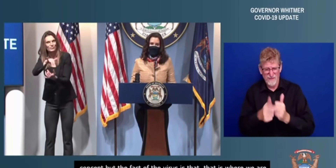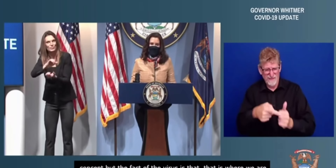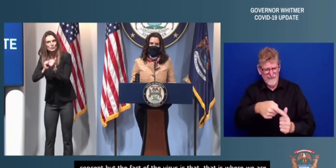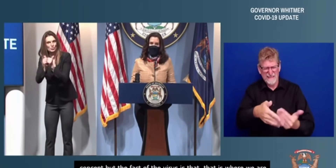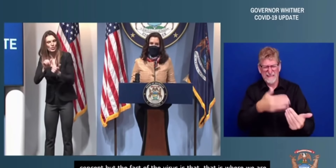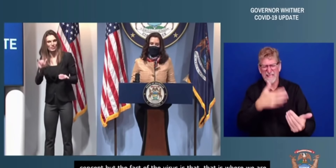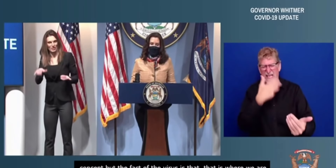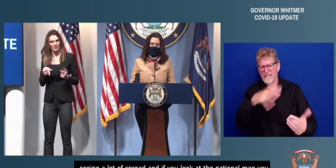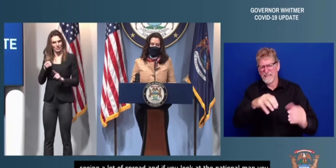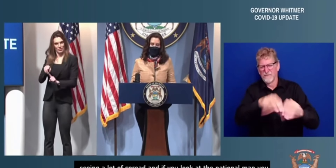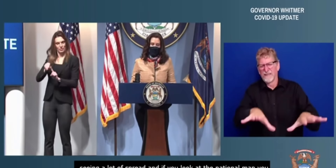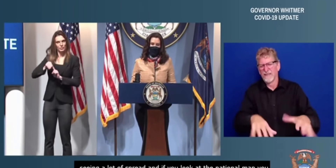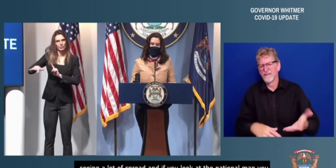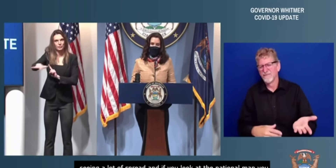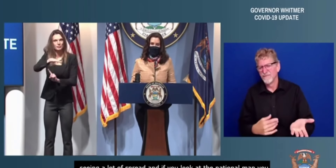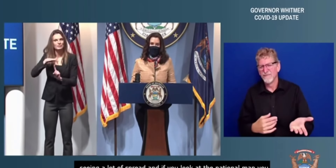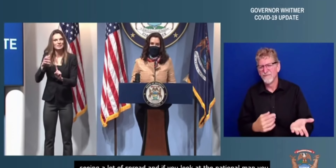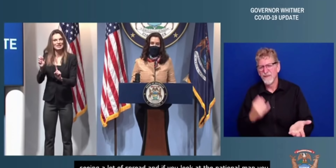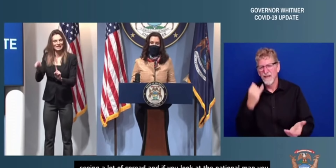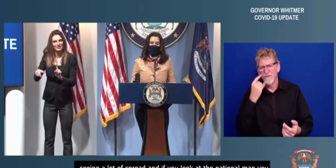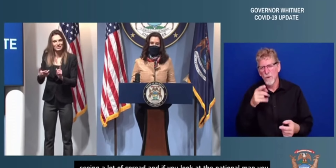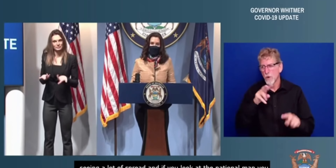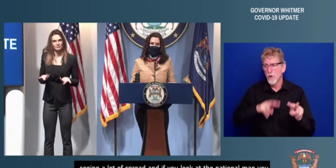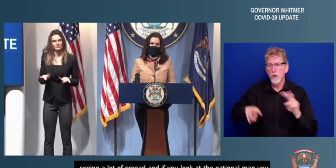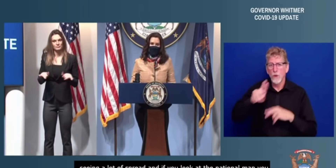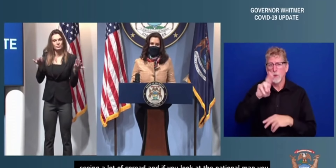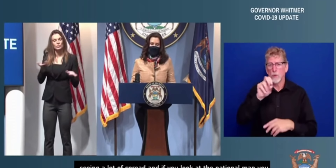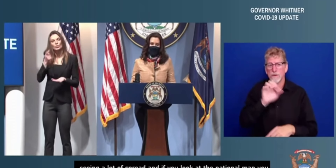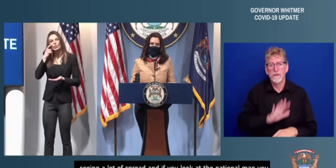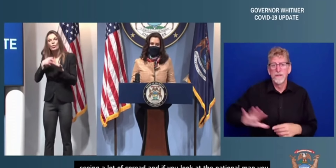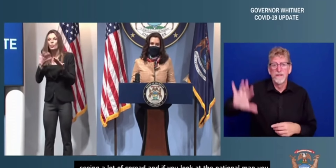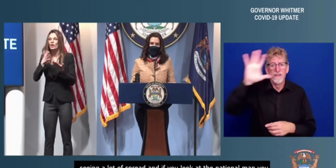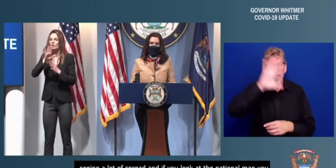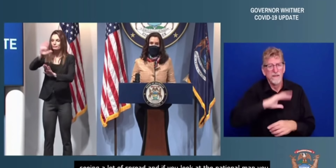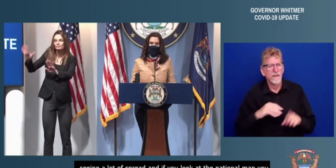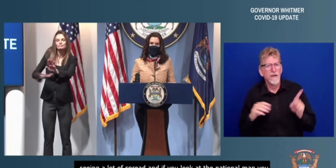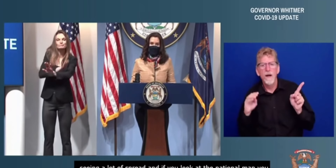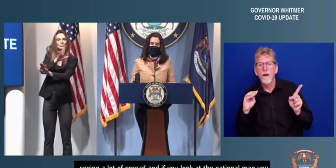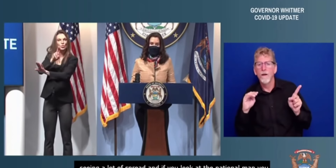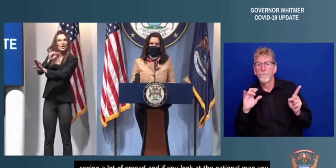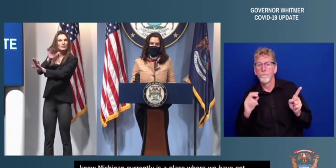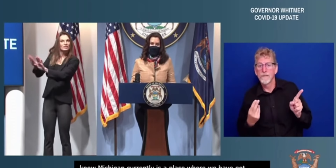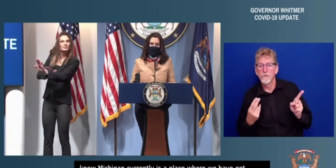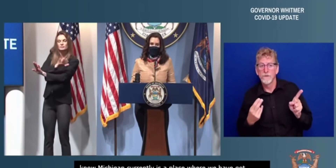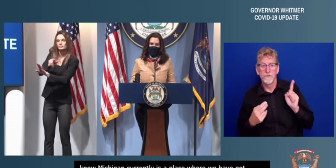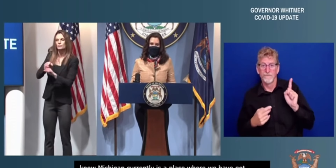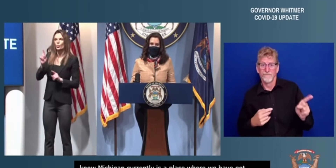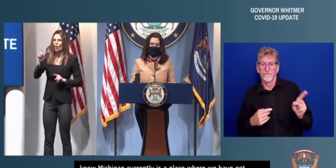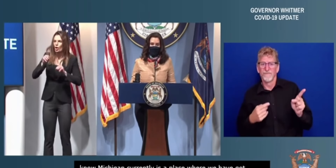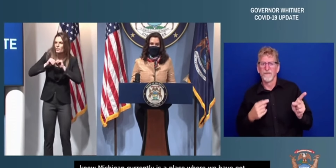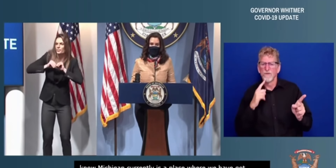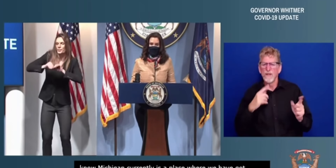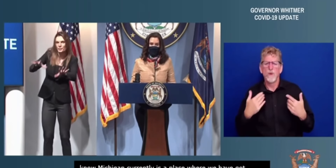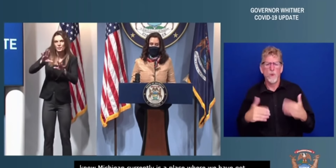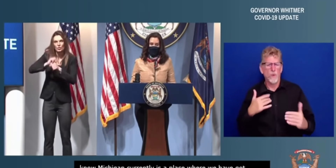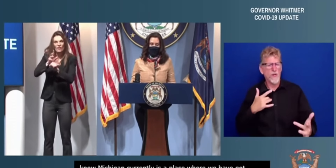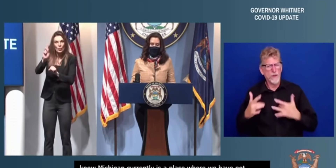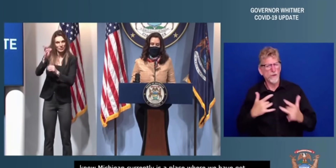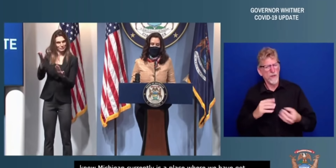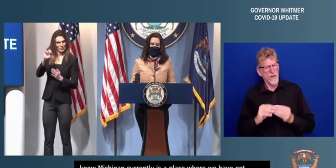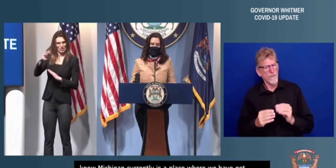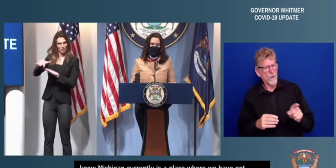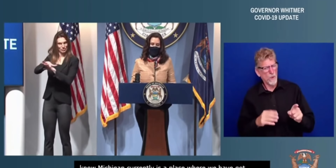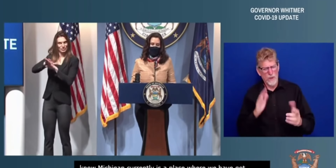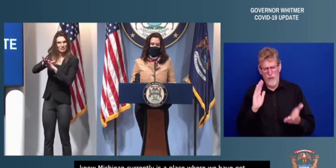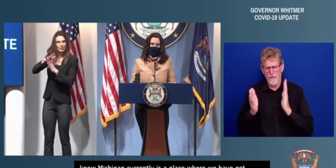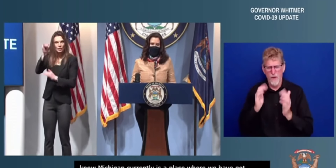currently is a place where we've got COVID that is a real concern and all across our state in every